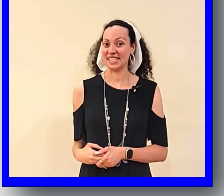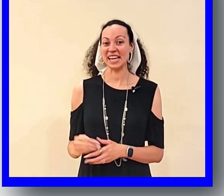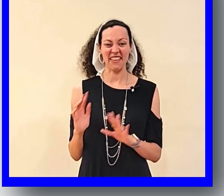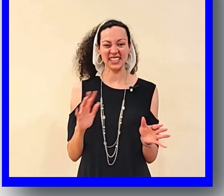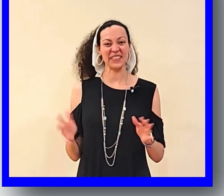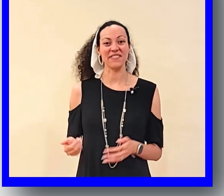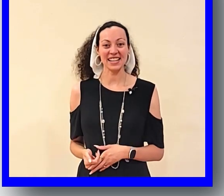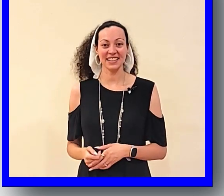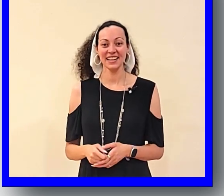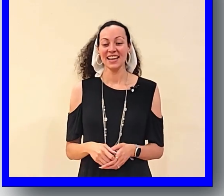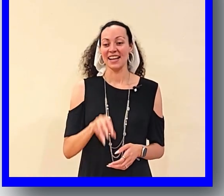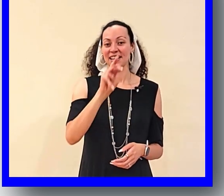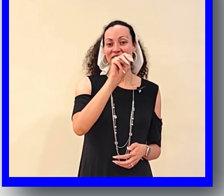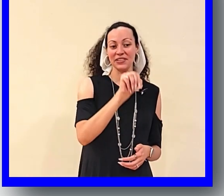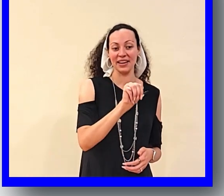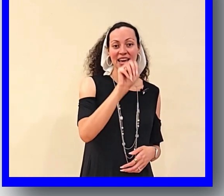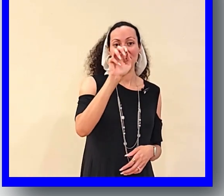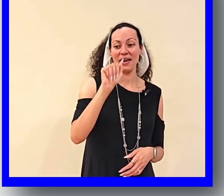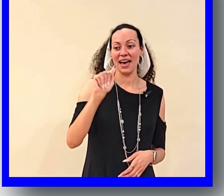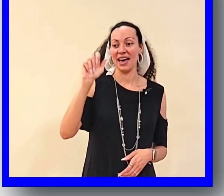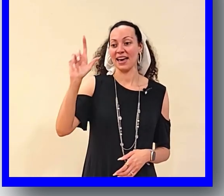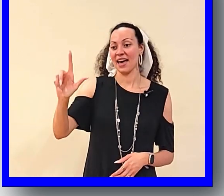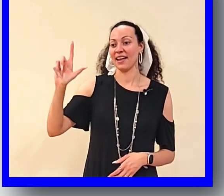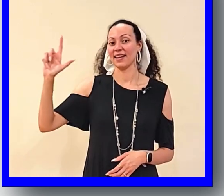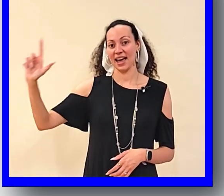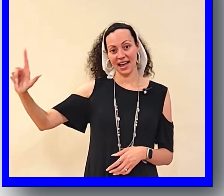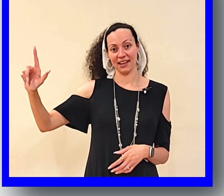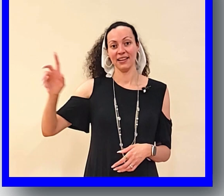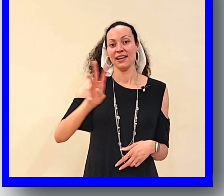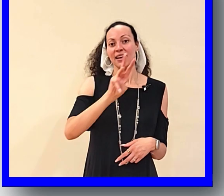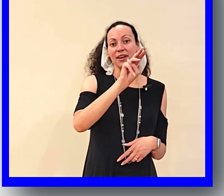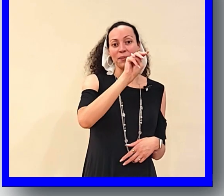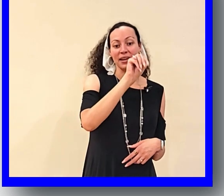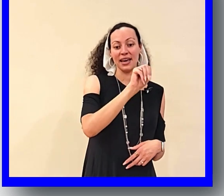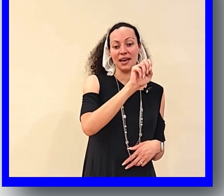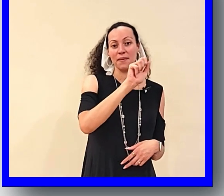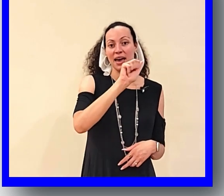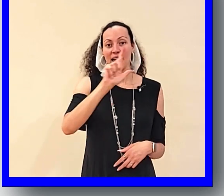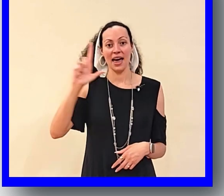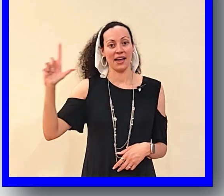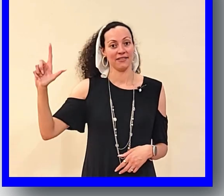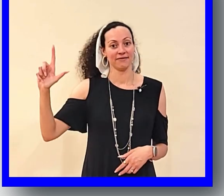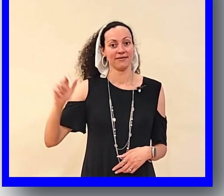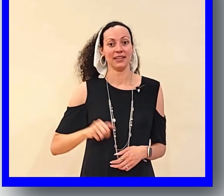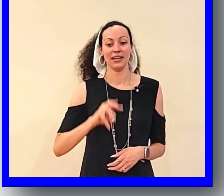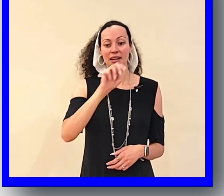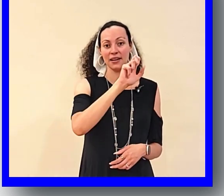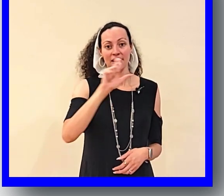Mall. So you see how that was a little faster? Instead of doing M-A-L-L, it'll be M-A-L.